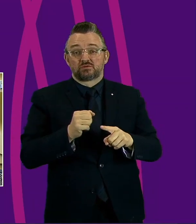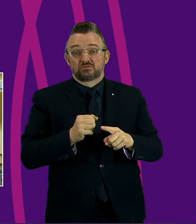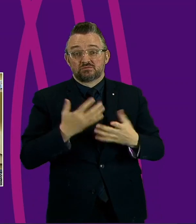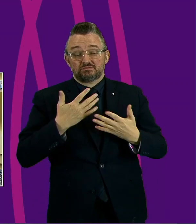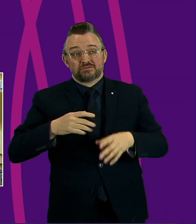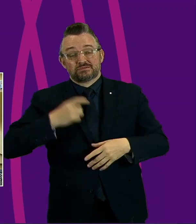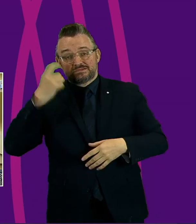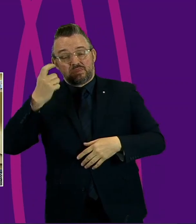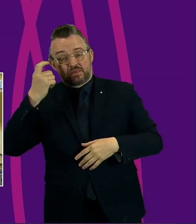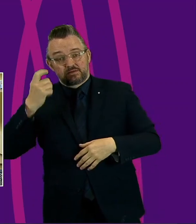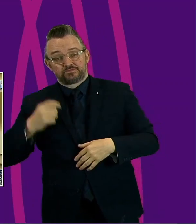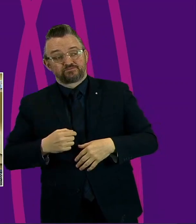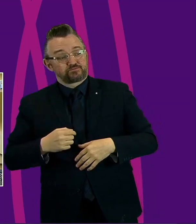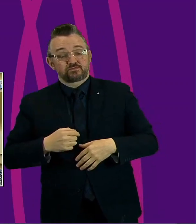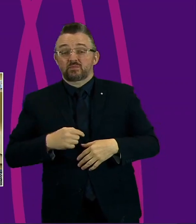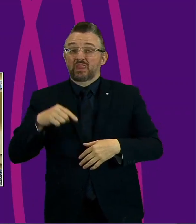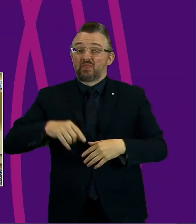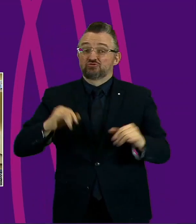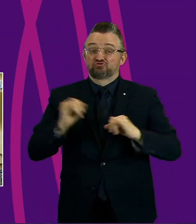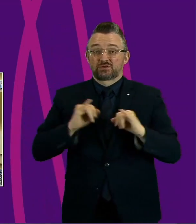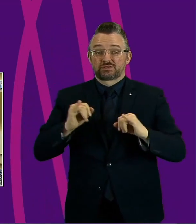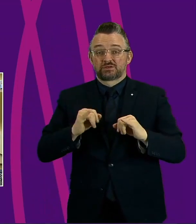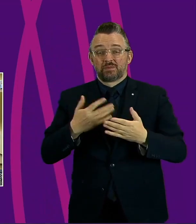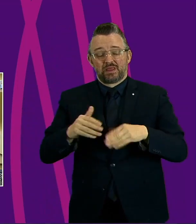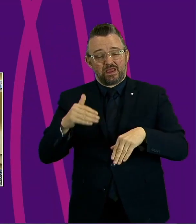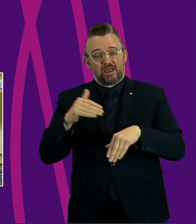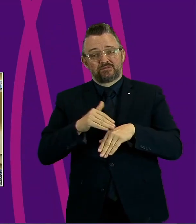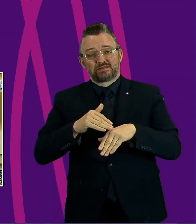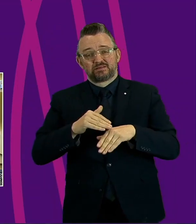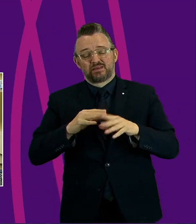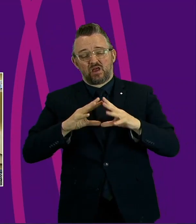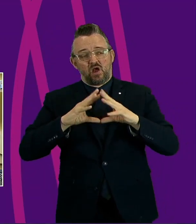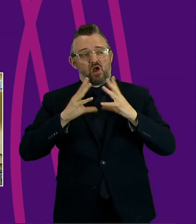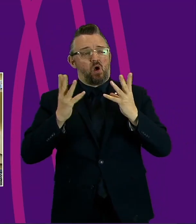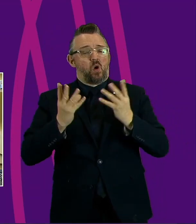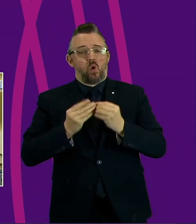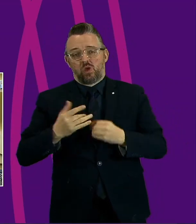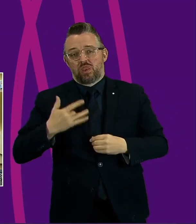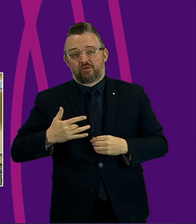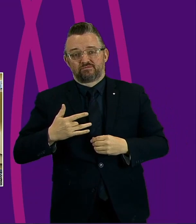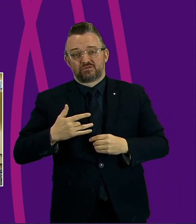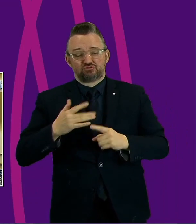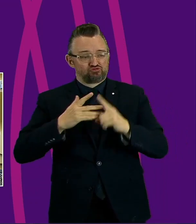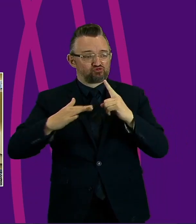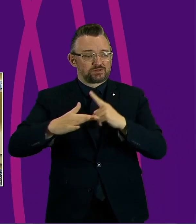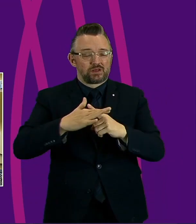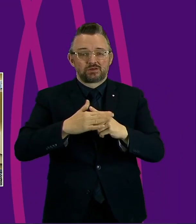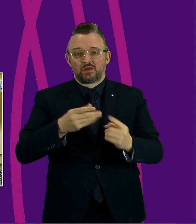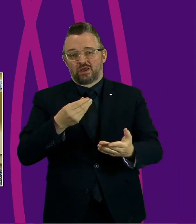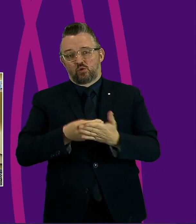is this crisis has impacted literally on every aspect of life, the economy and society, and we're